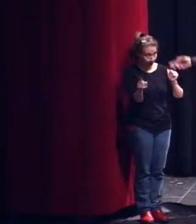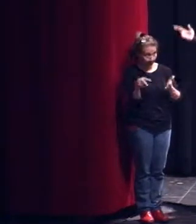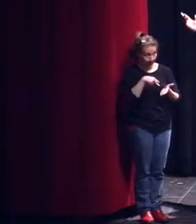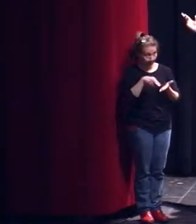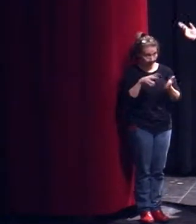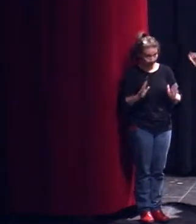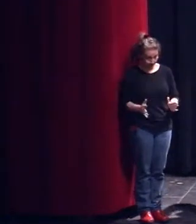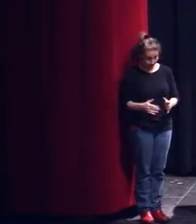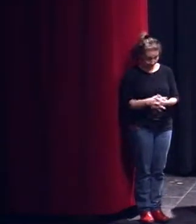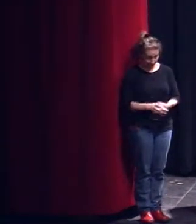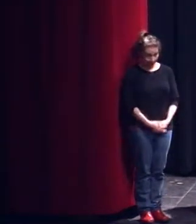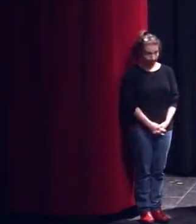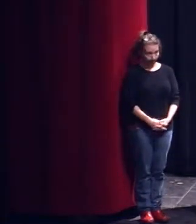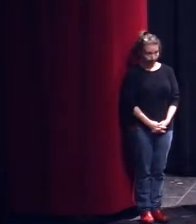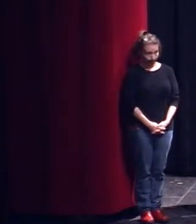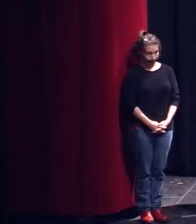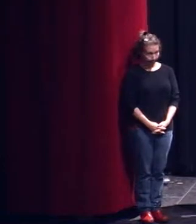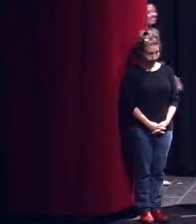Dancers?